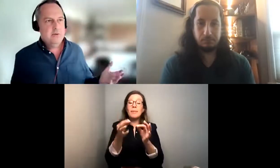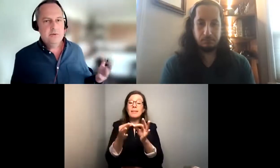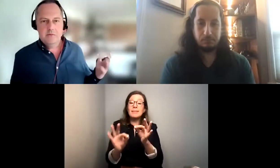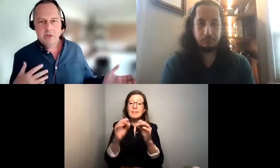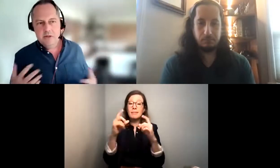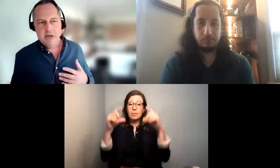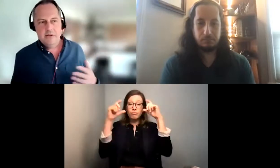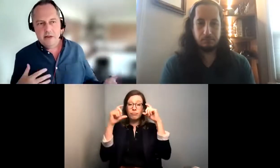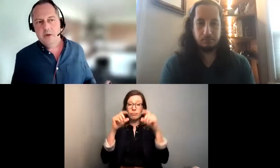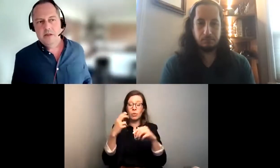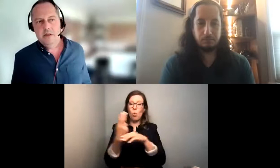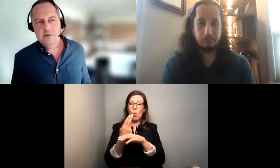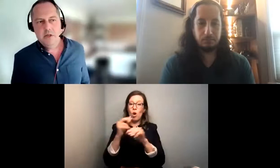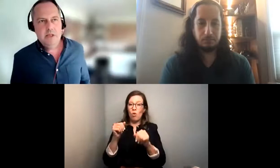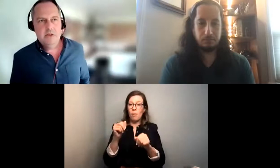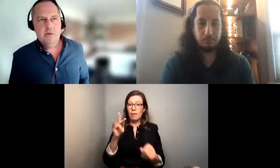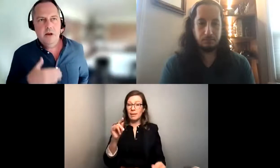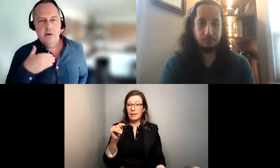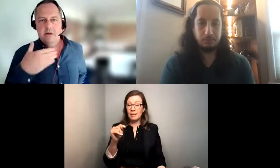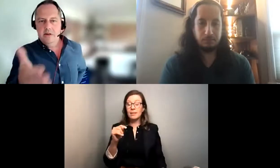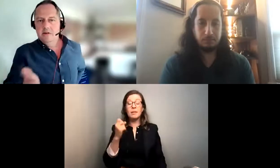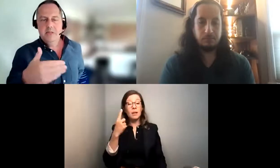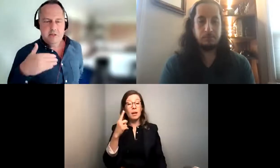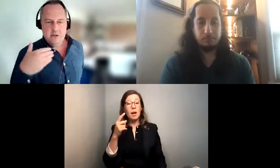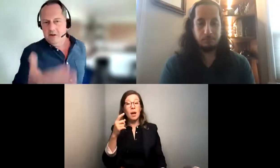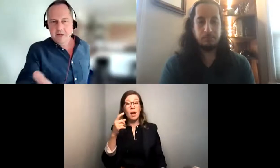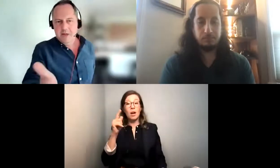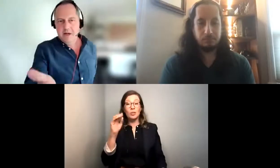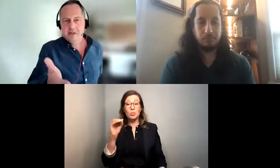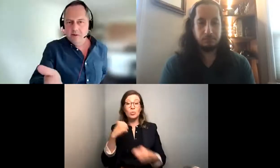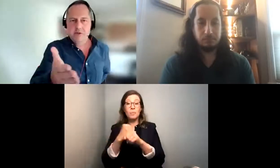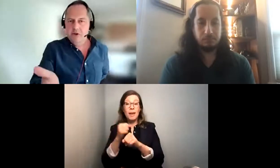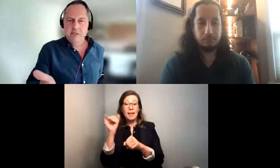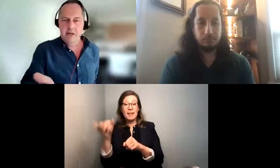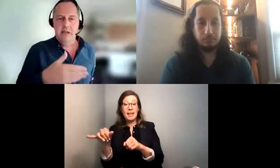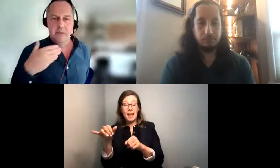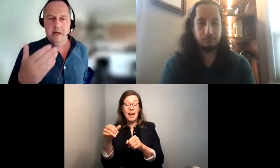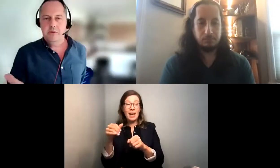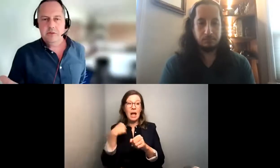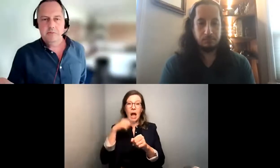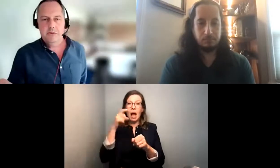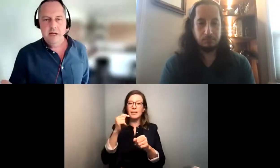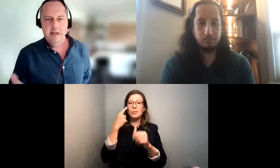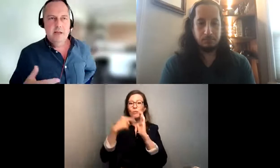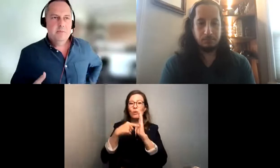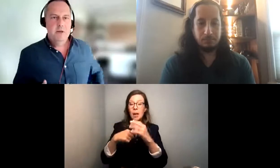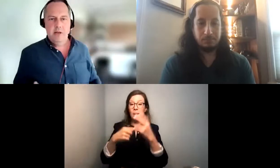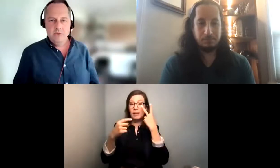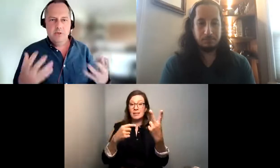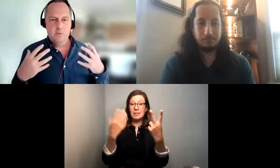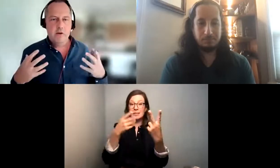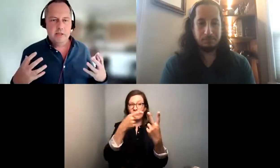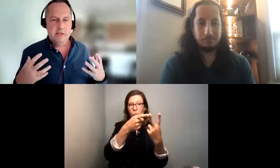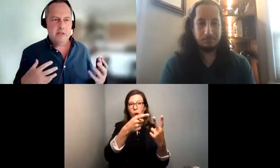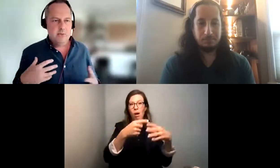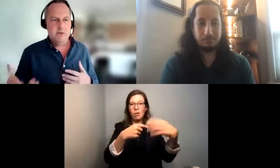to do that, then you need to I need to not only be able to see what John is signing and be able to interpret that, but if